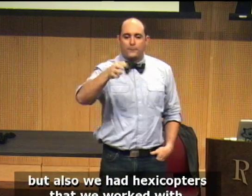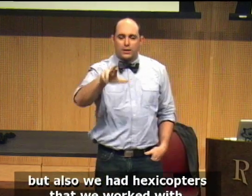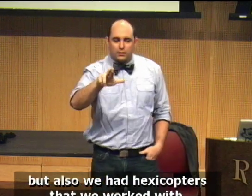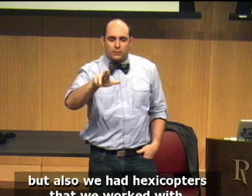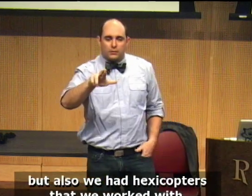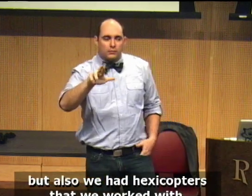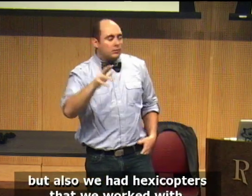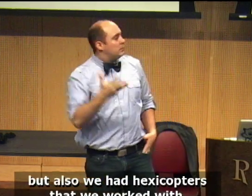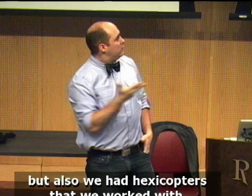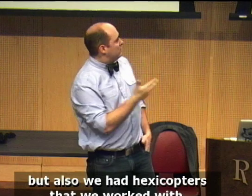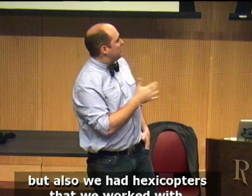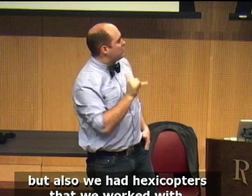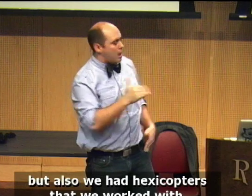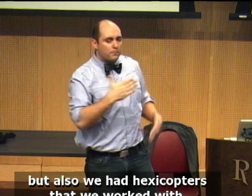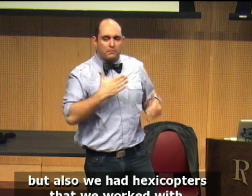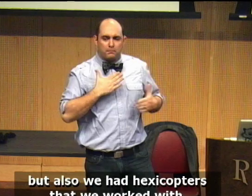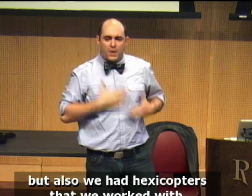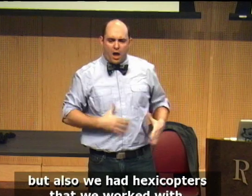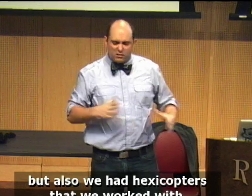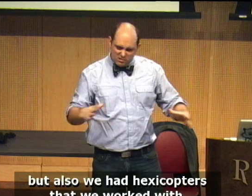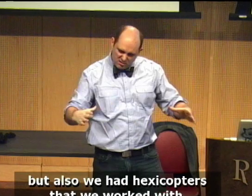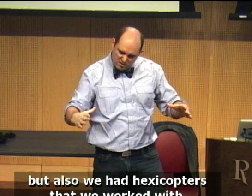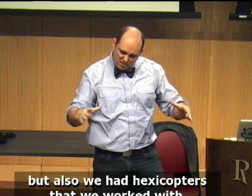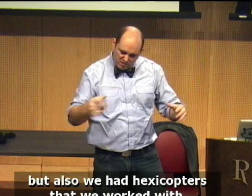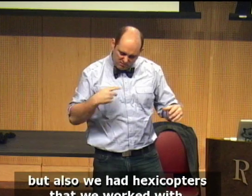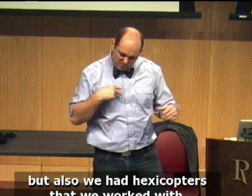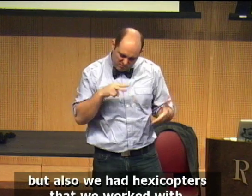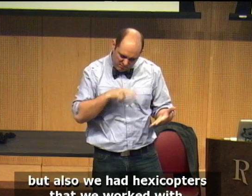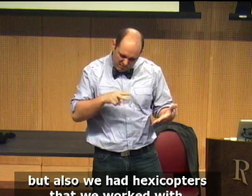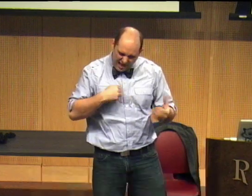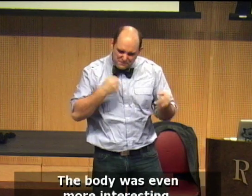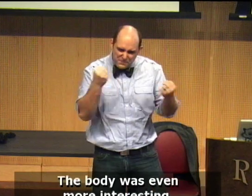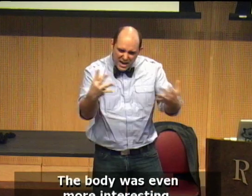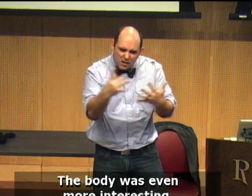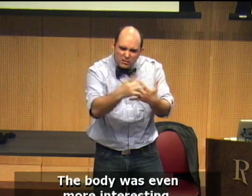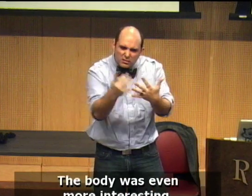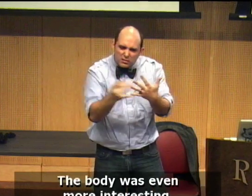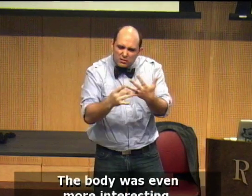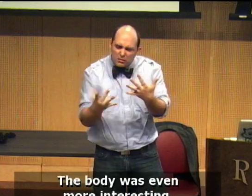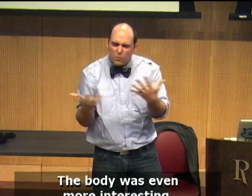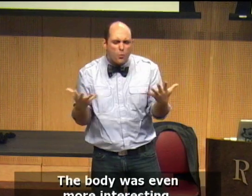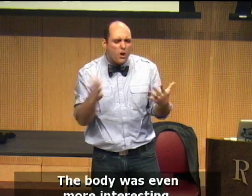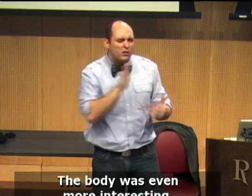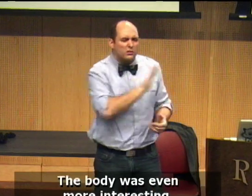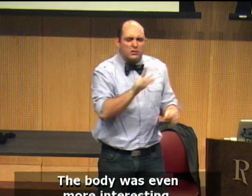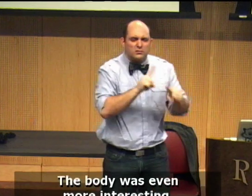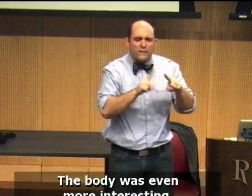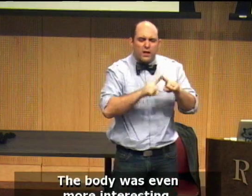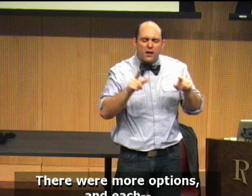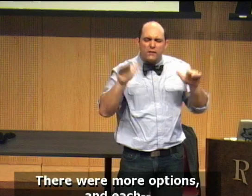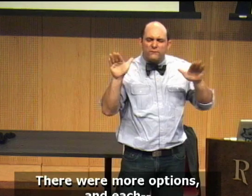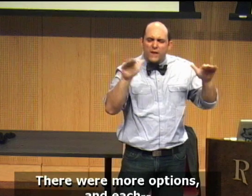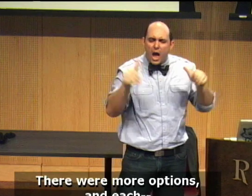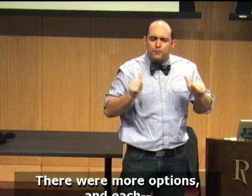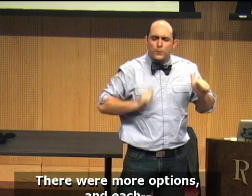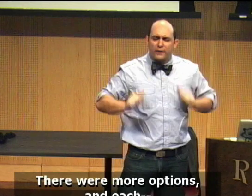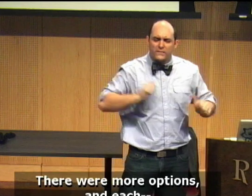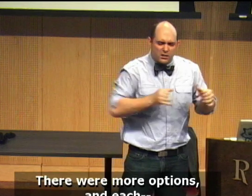also we had hexacopters that we worked with. The body was even more interesting. There were more